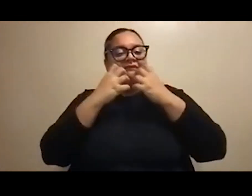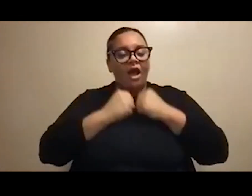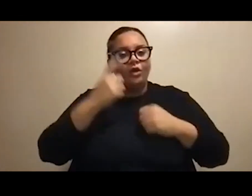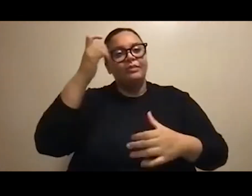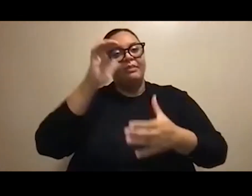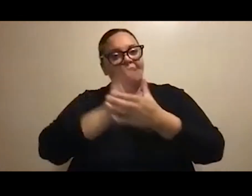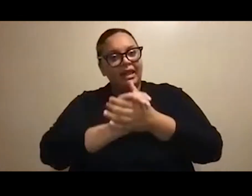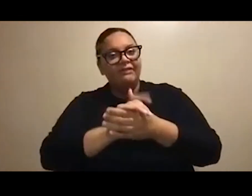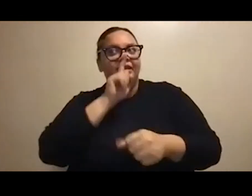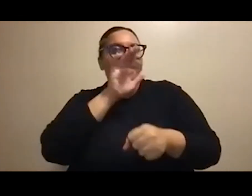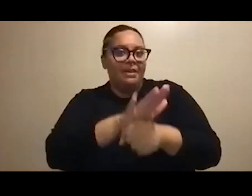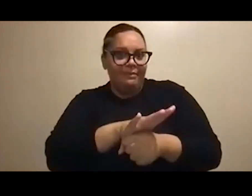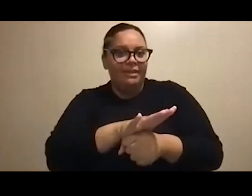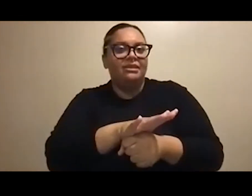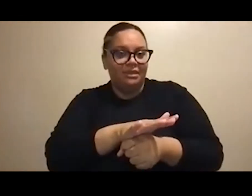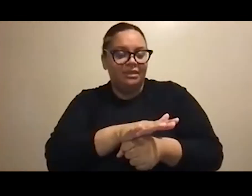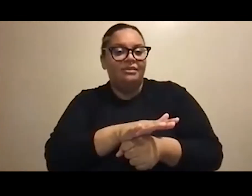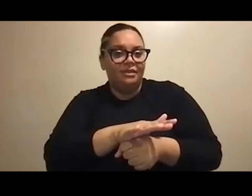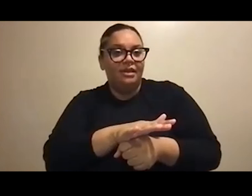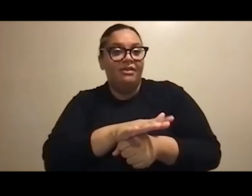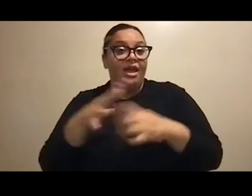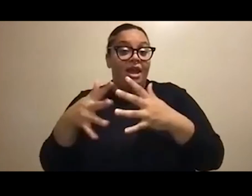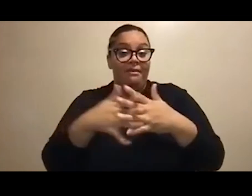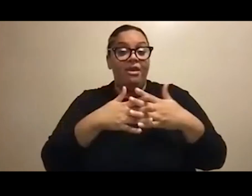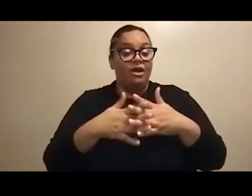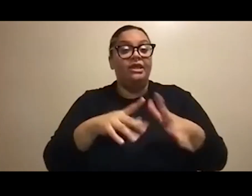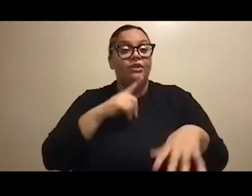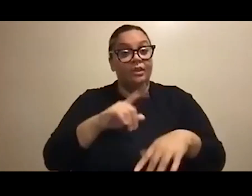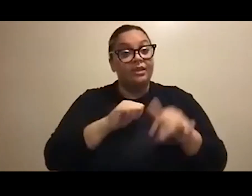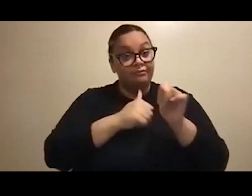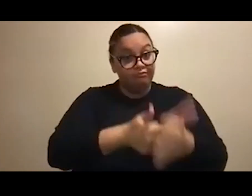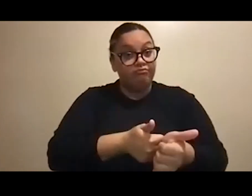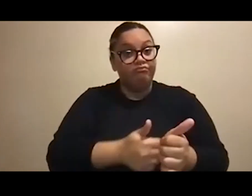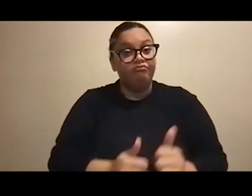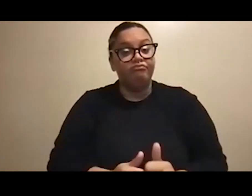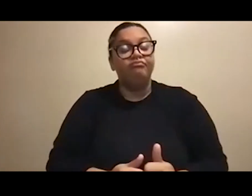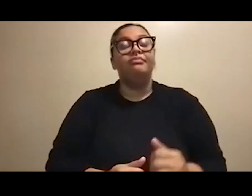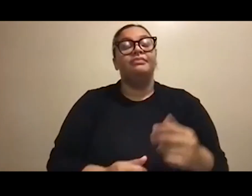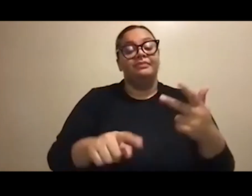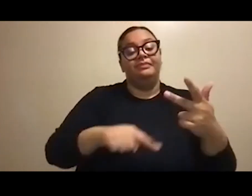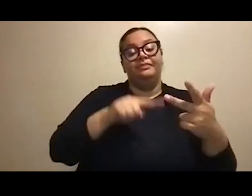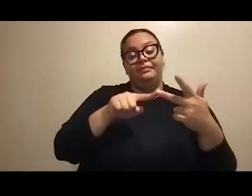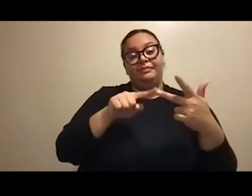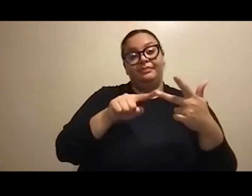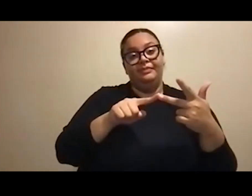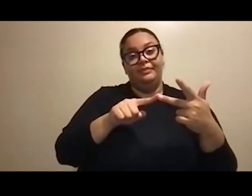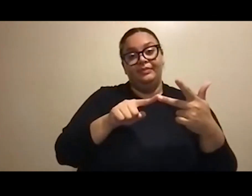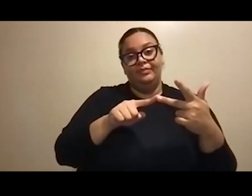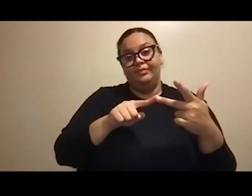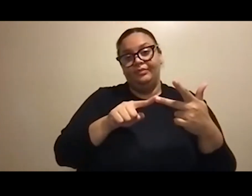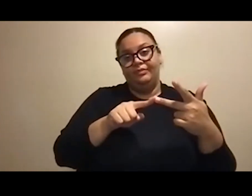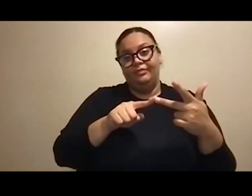and commitments that Americans abide by and embrace. Lastly, the third C